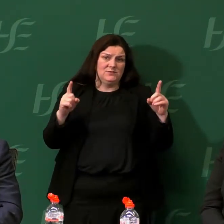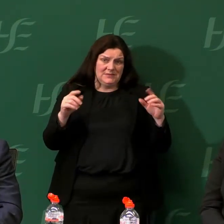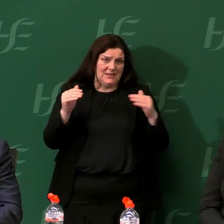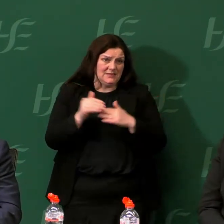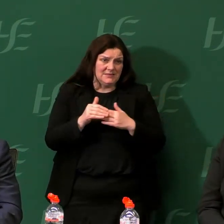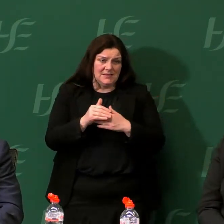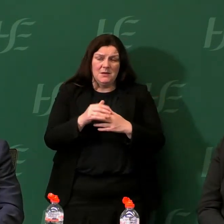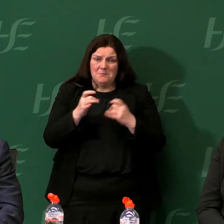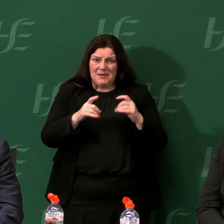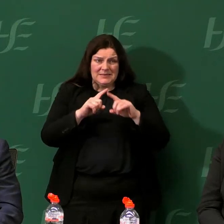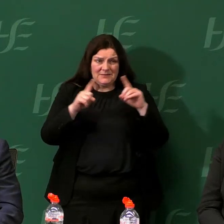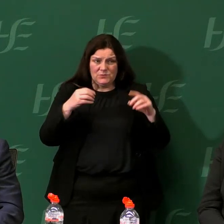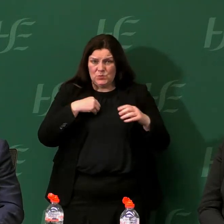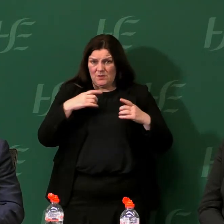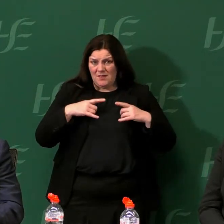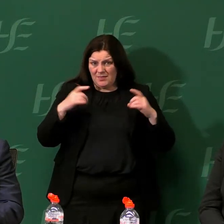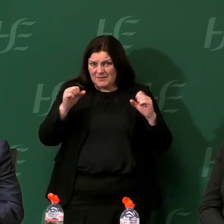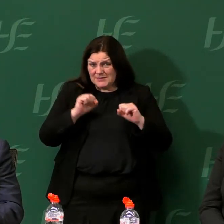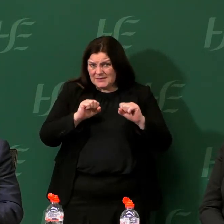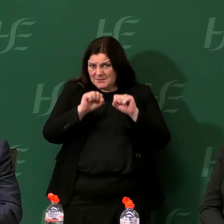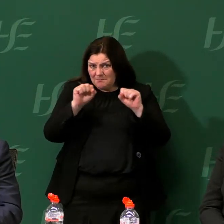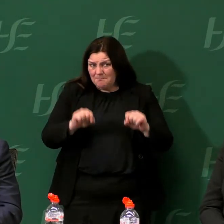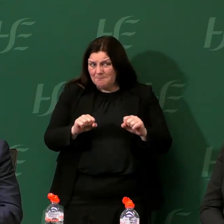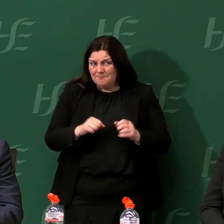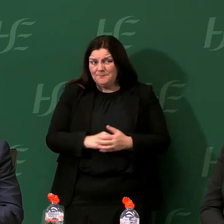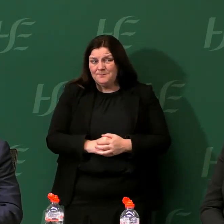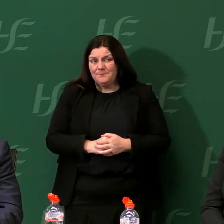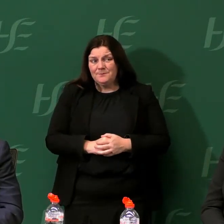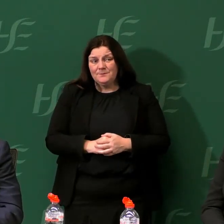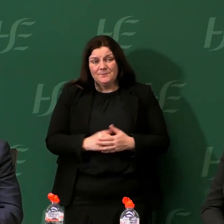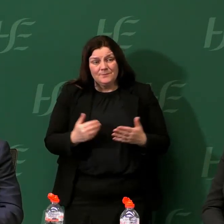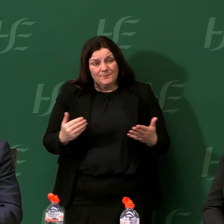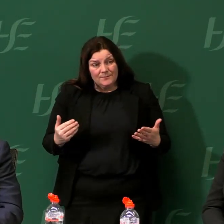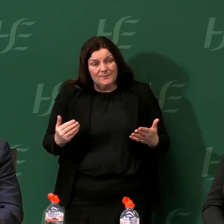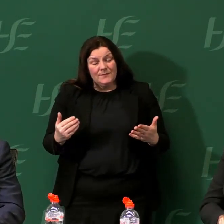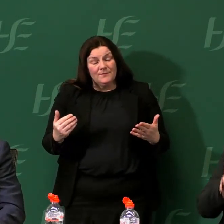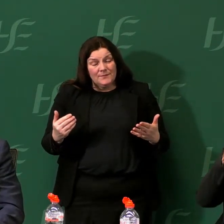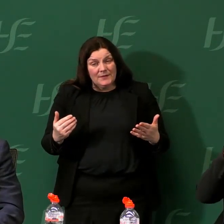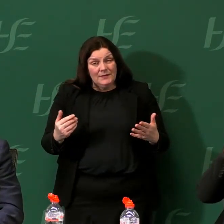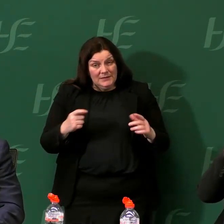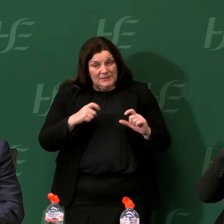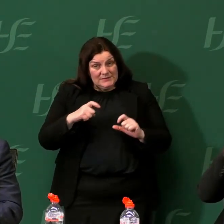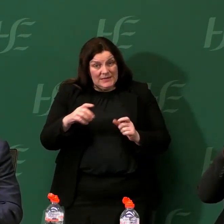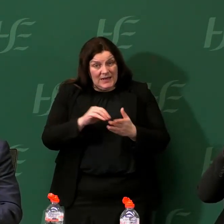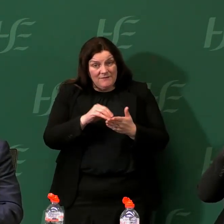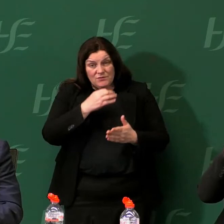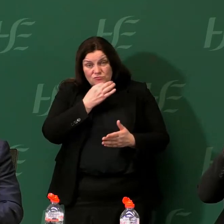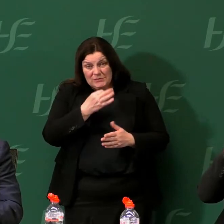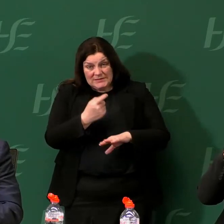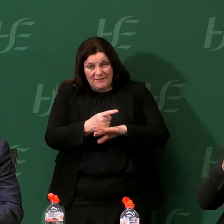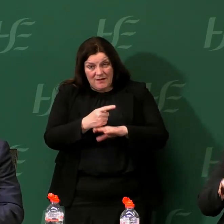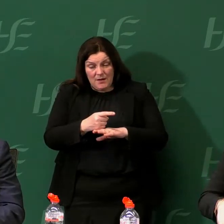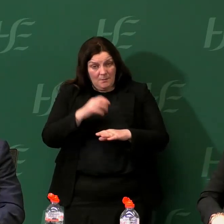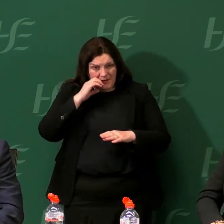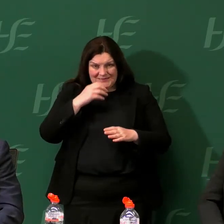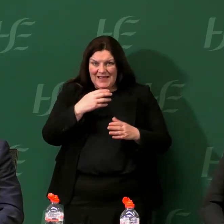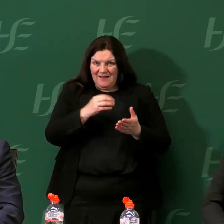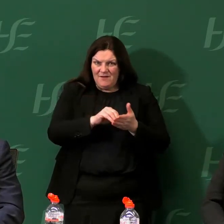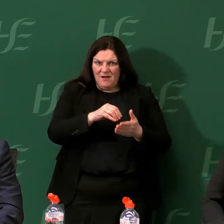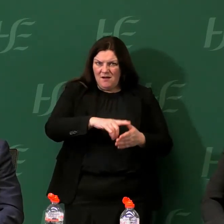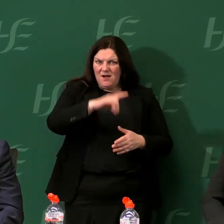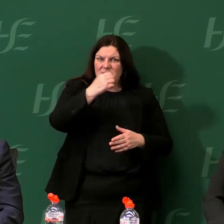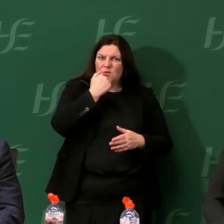real difference to our health system. It's de-risked it to a certain level, our health system, because we've now stabilised at a very high level